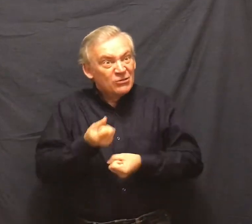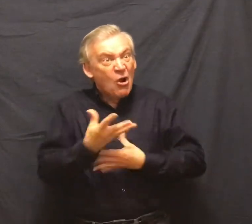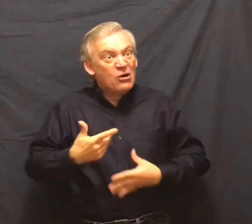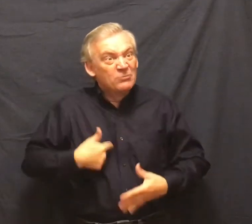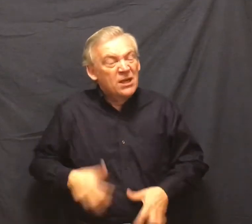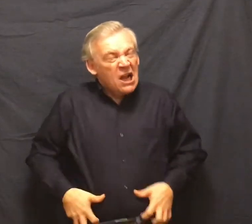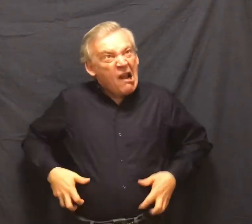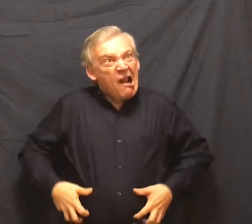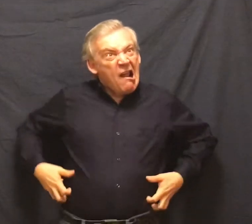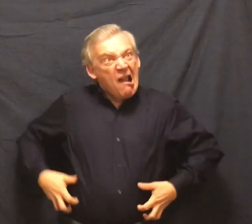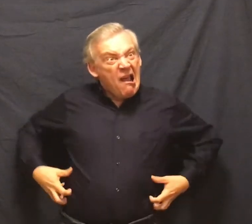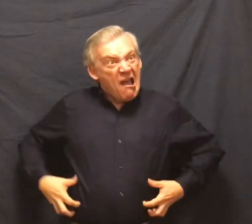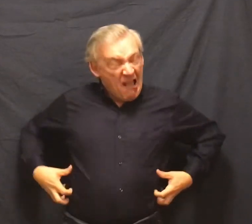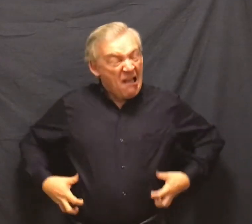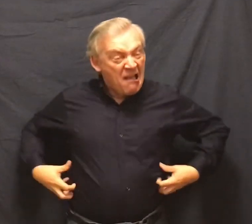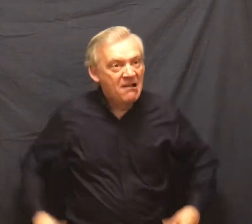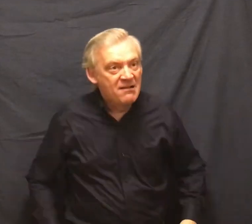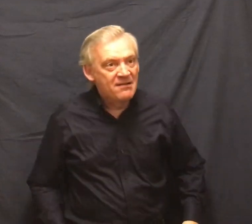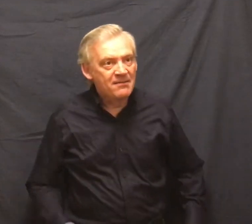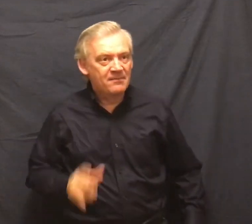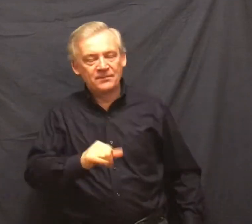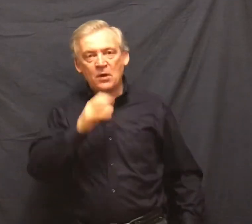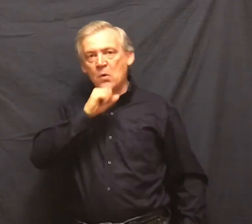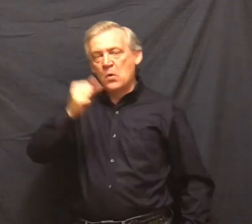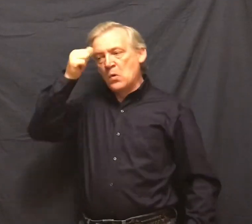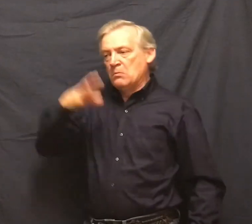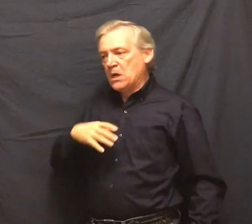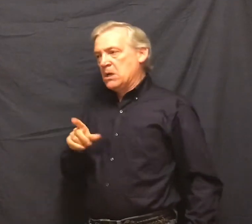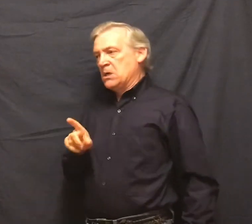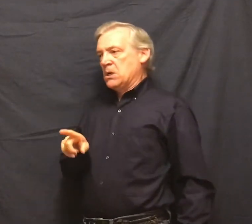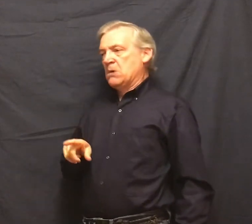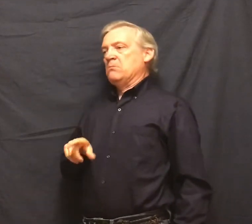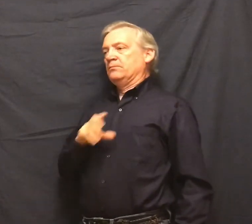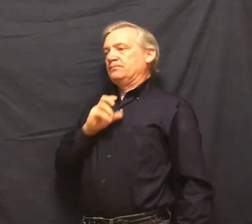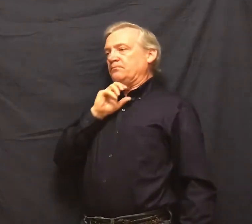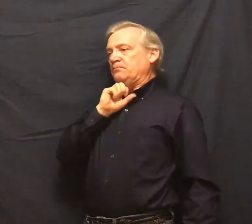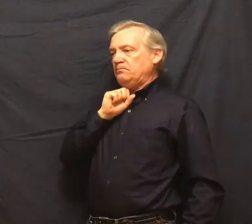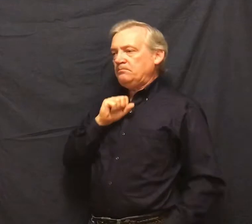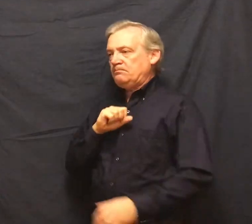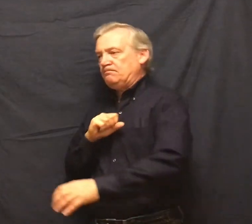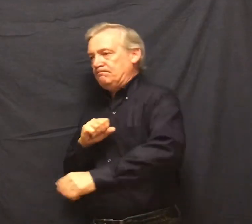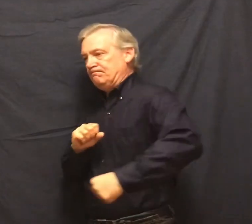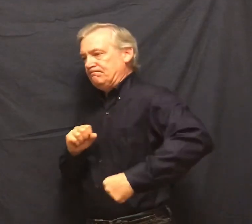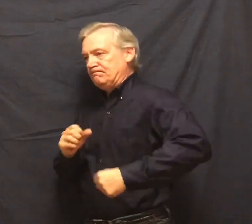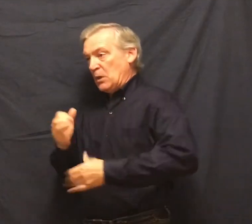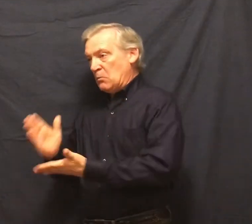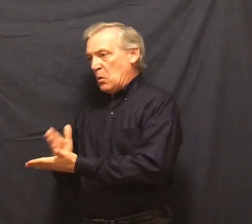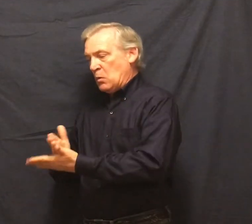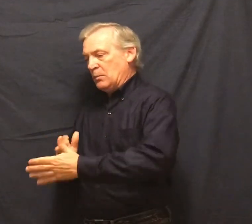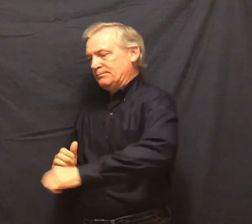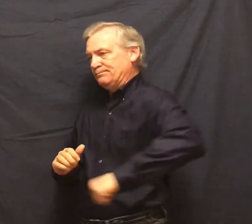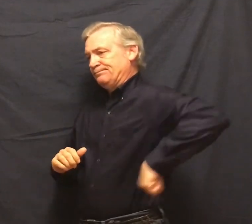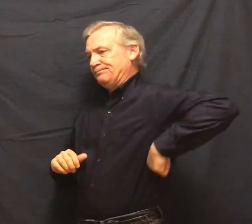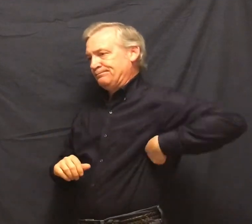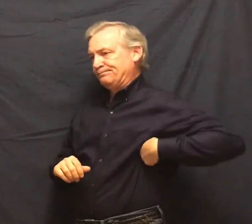The old swamper shifted his broom and held it between his elbow and his side while he held out his hand for the can.